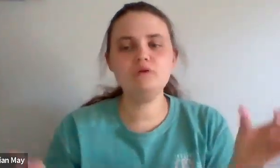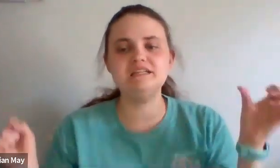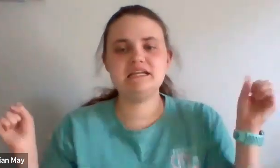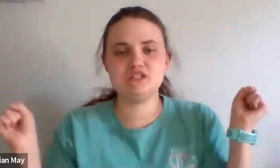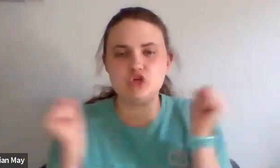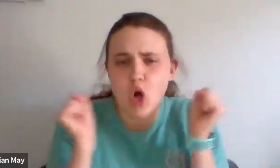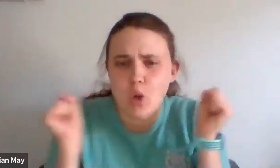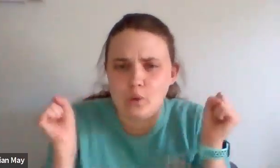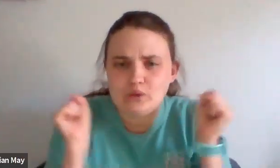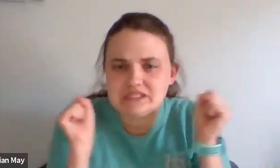Cold is cold.